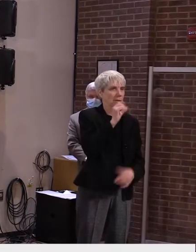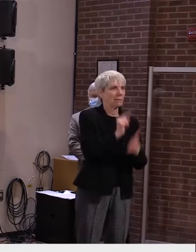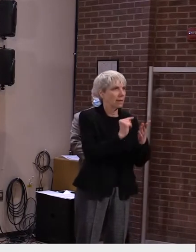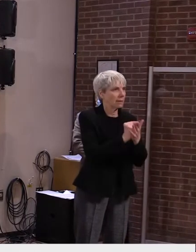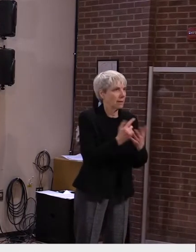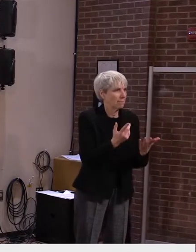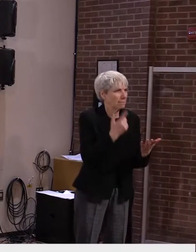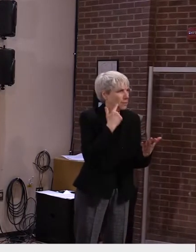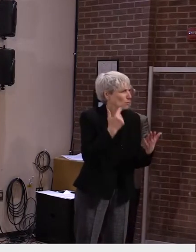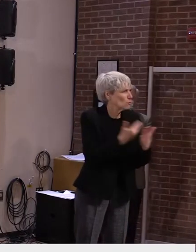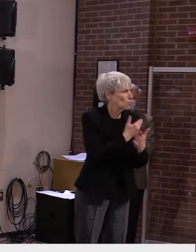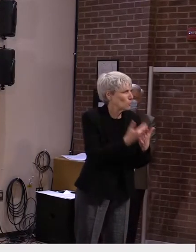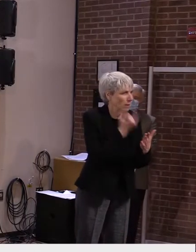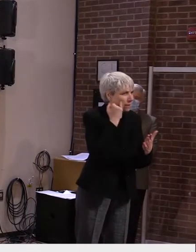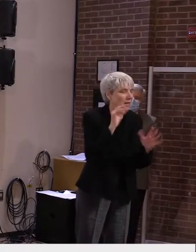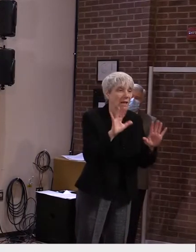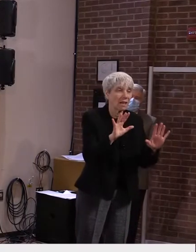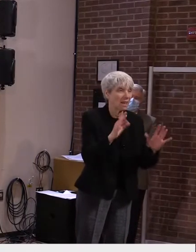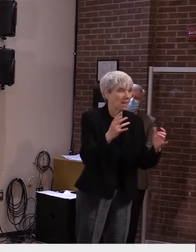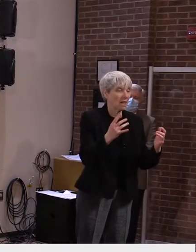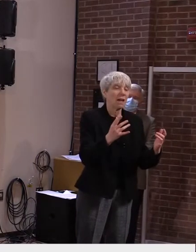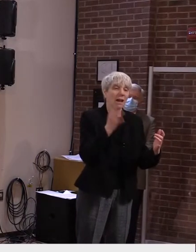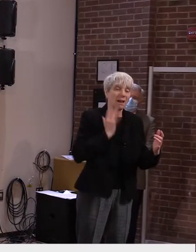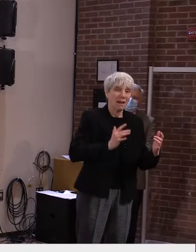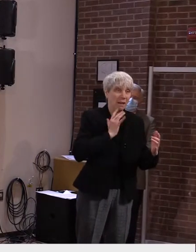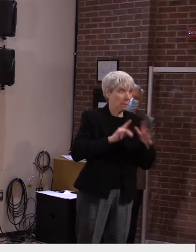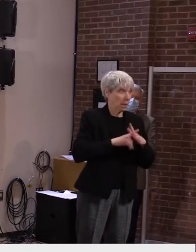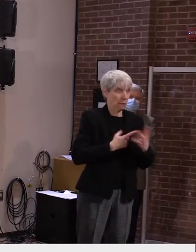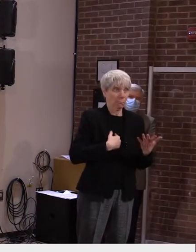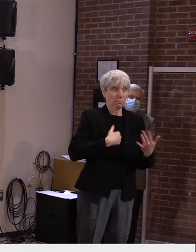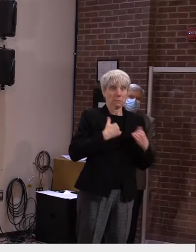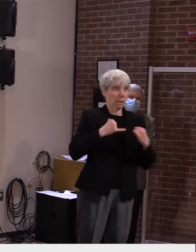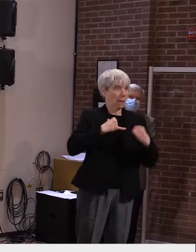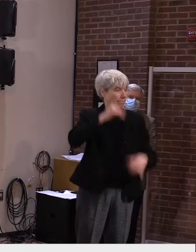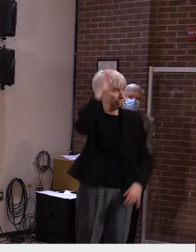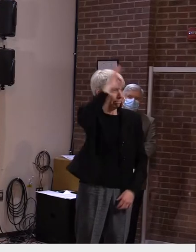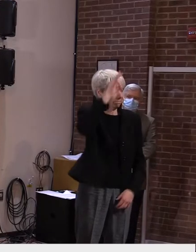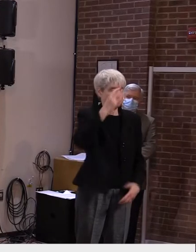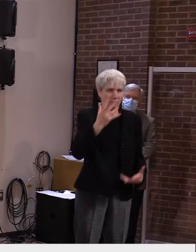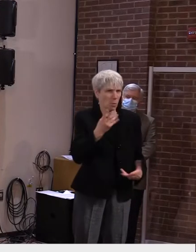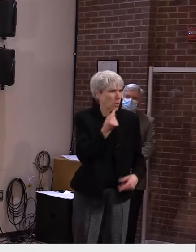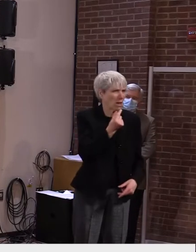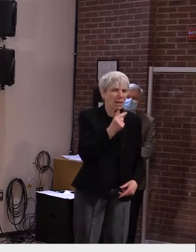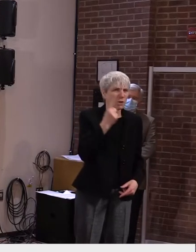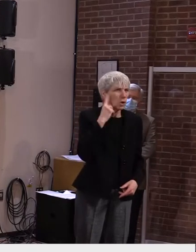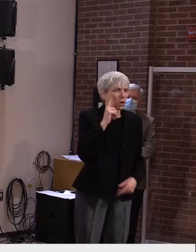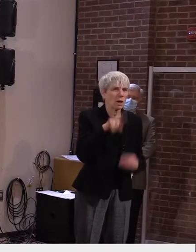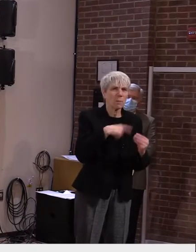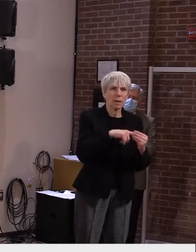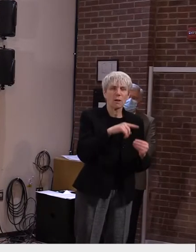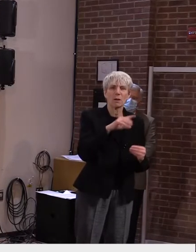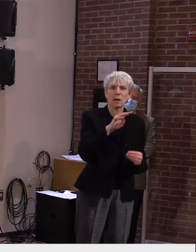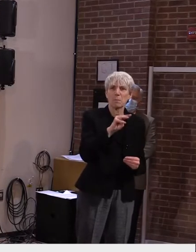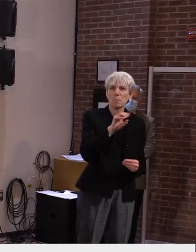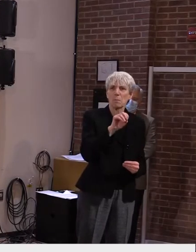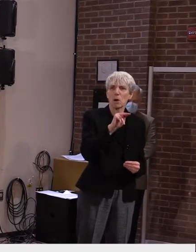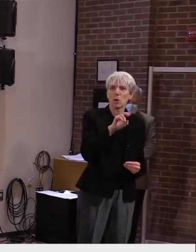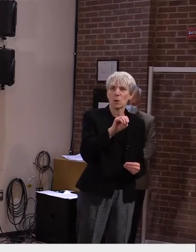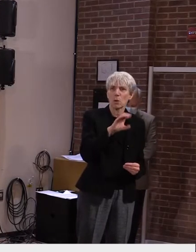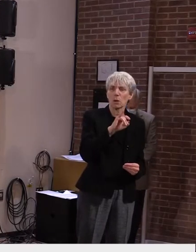on board. But frankly, early in the pandemic, I wasn't on board either, because when you looked at the NIH decisions and